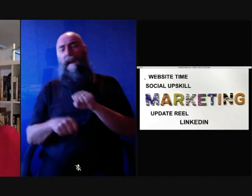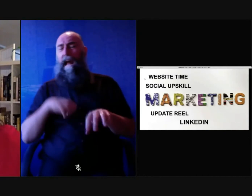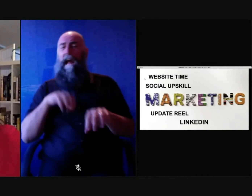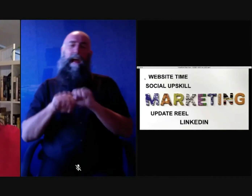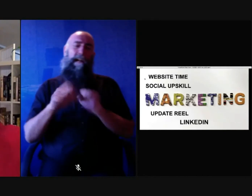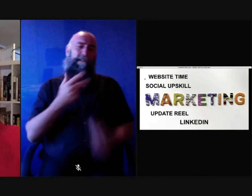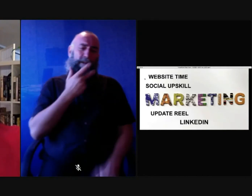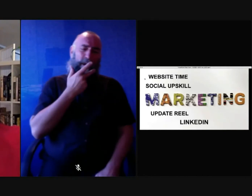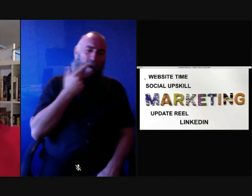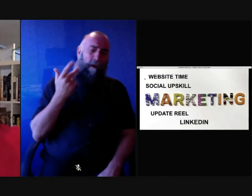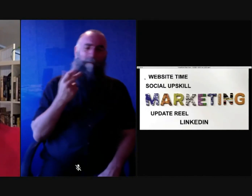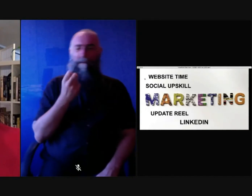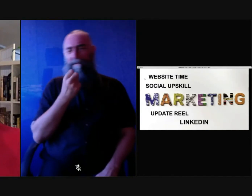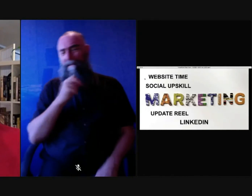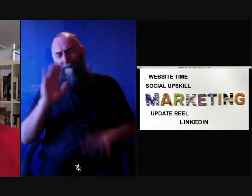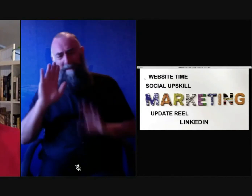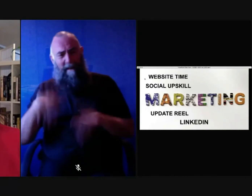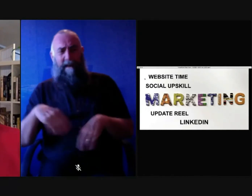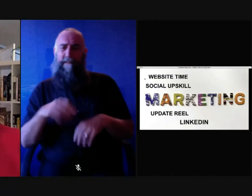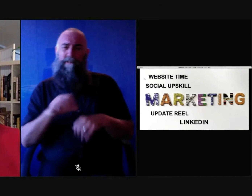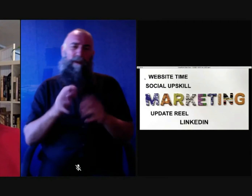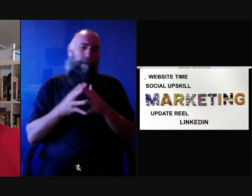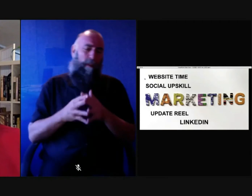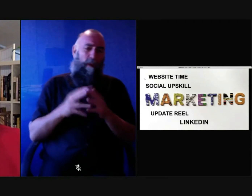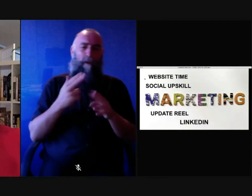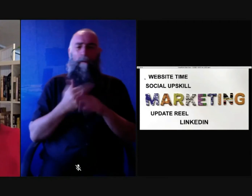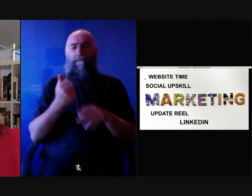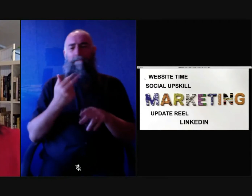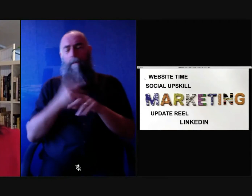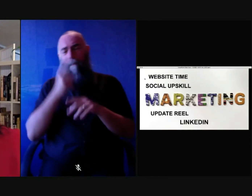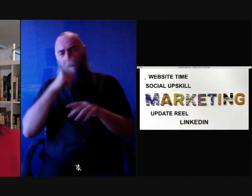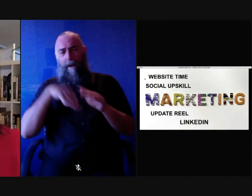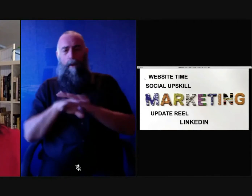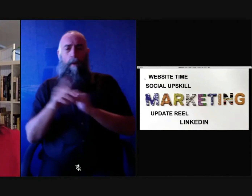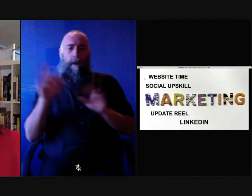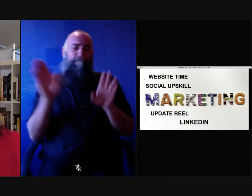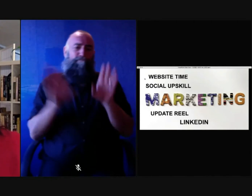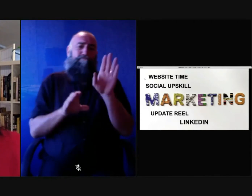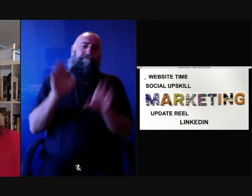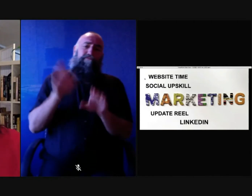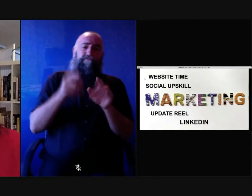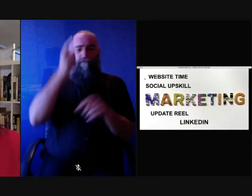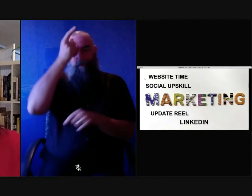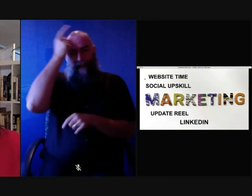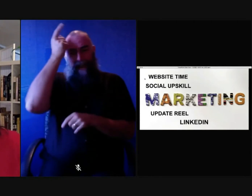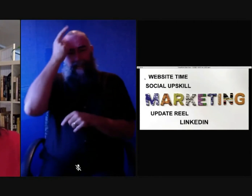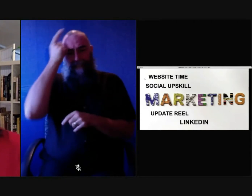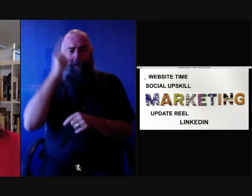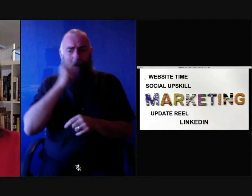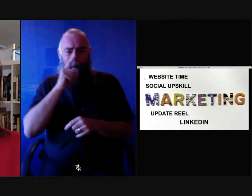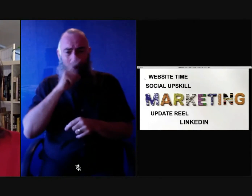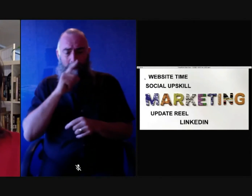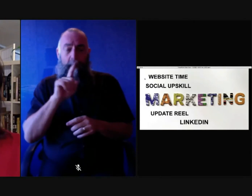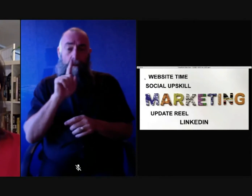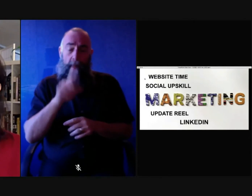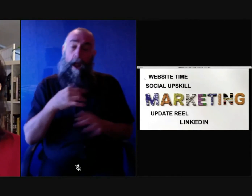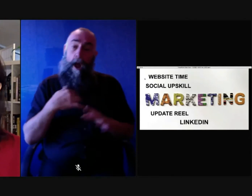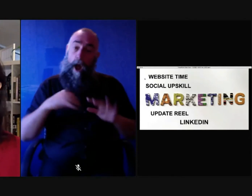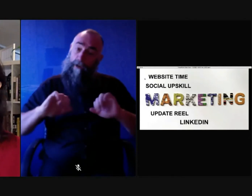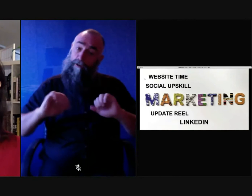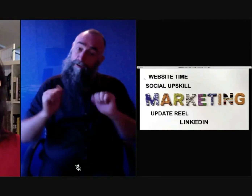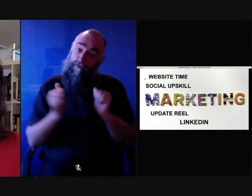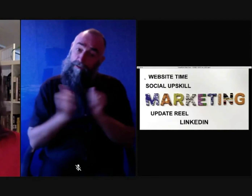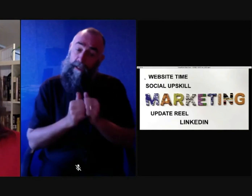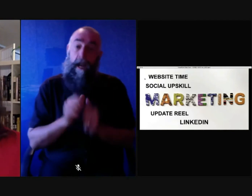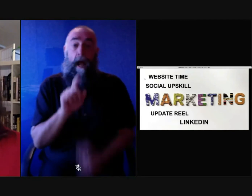so counterintuitive and it's not good for creative people. And I completely agree with you. But it is also completely full